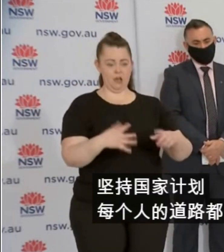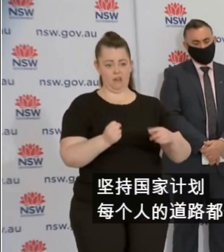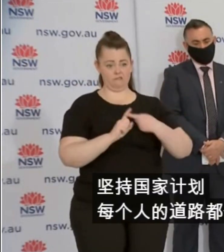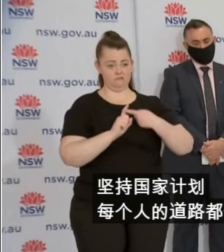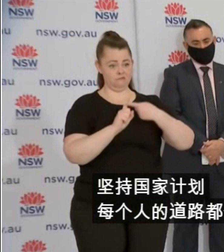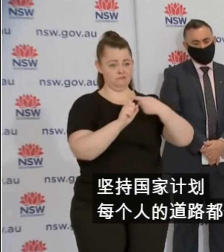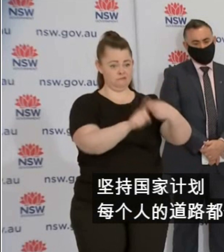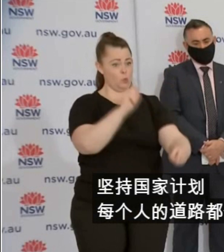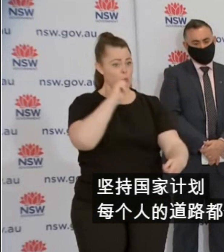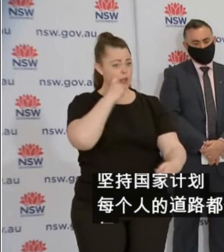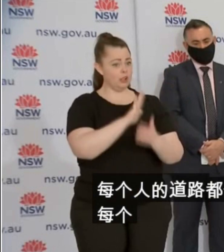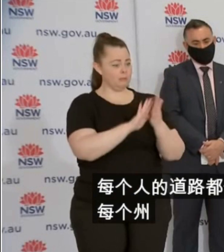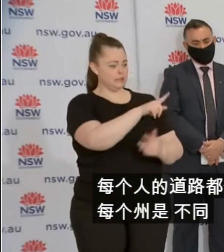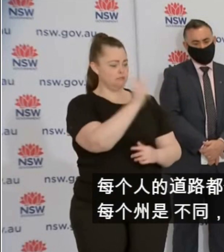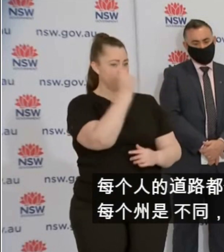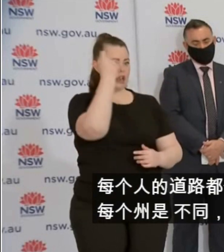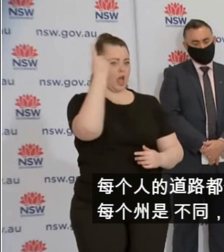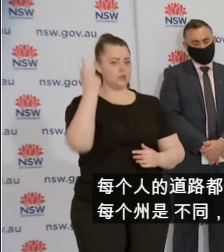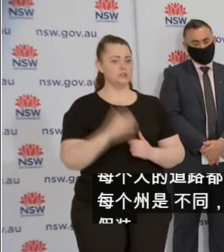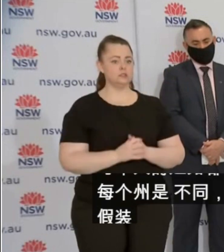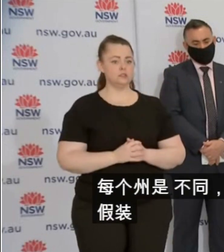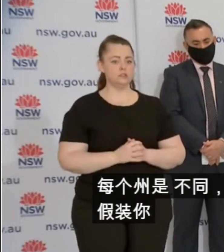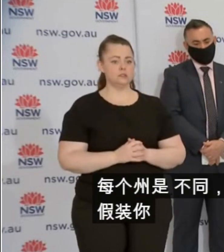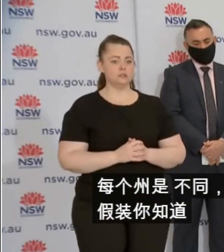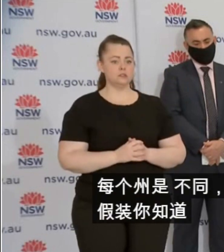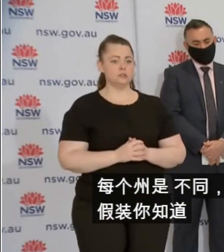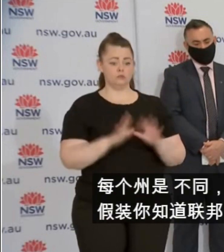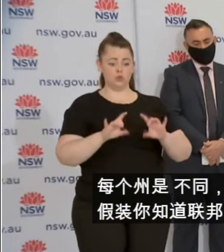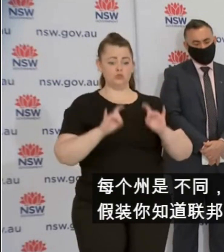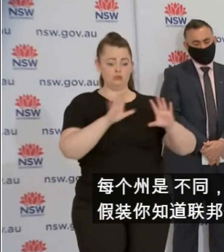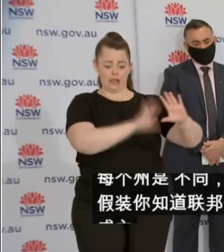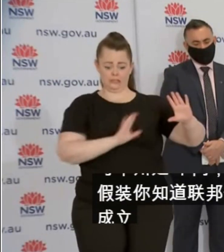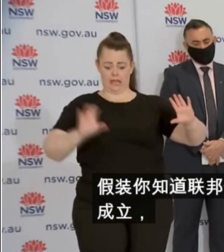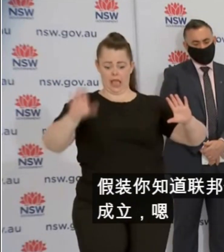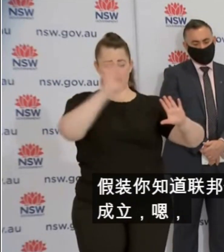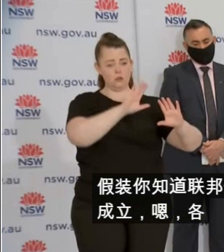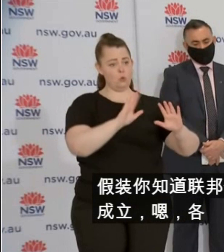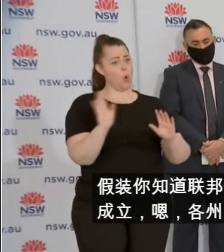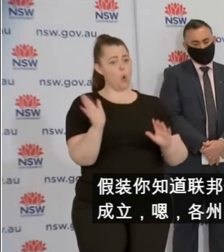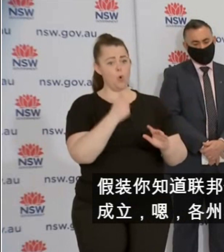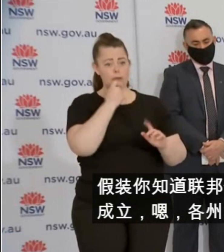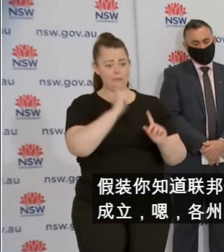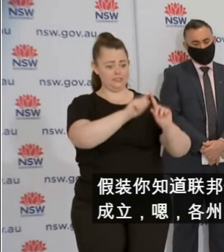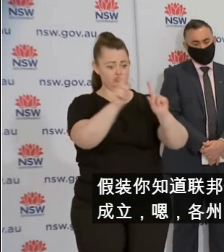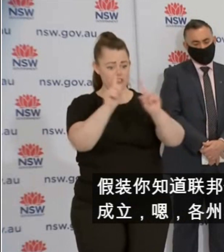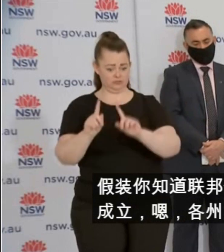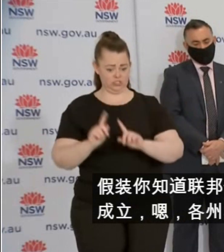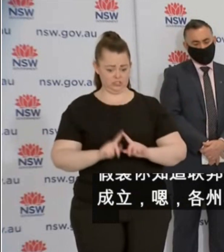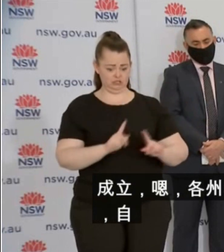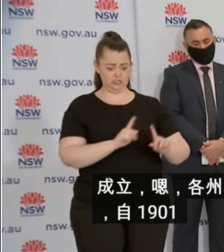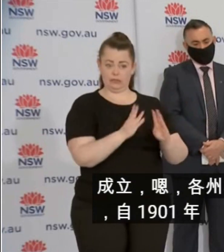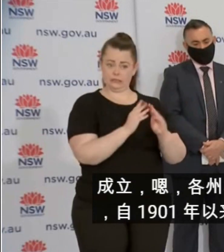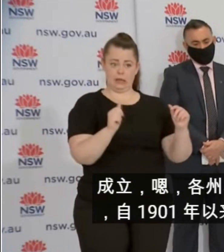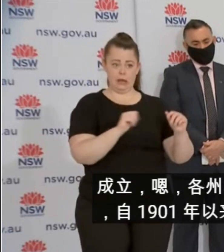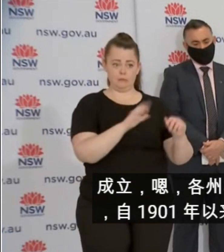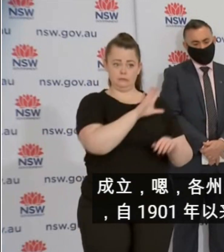pathway will be different. Every state is different. We can't pretend, when the Federation was formed, the states were very similar. And